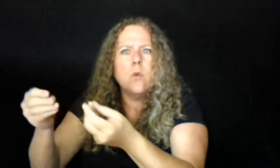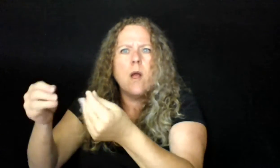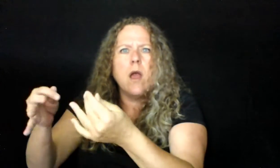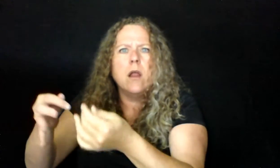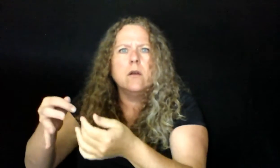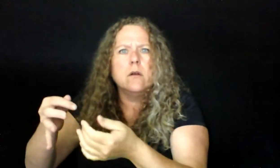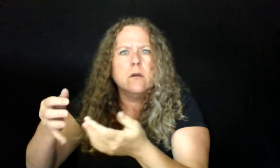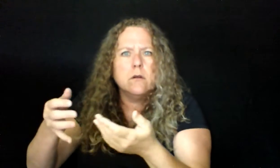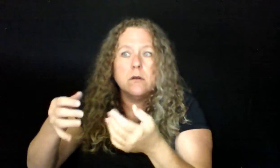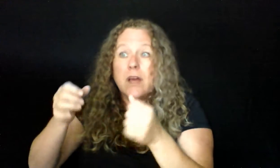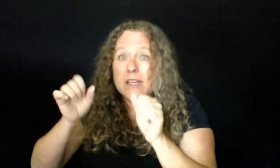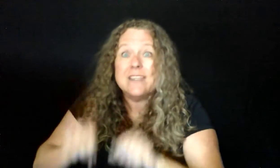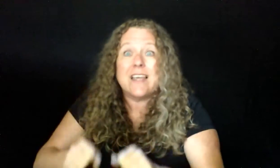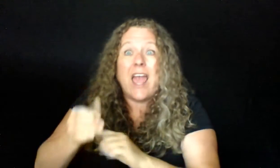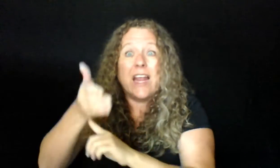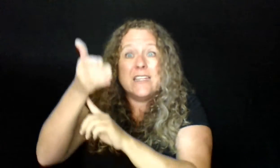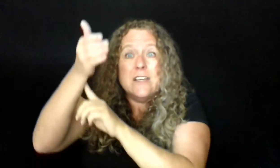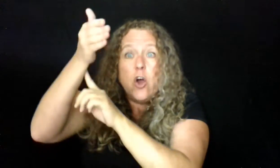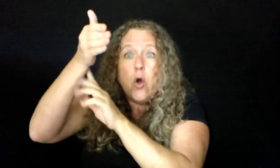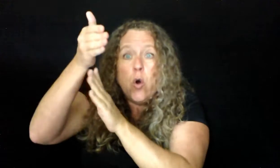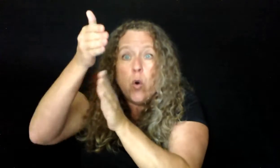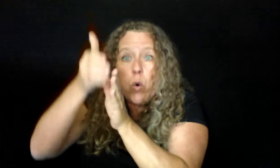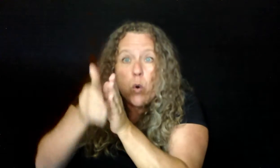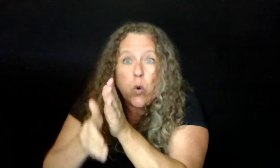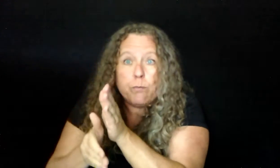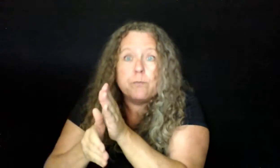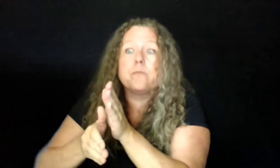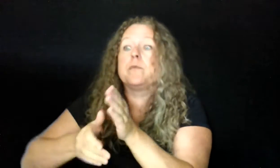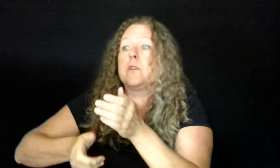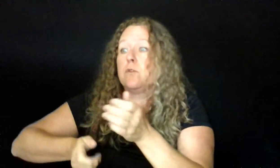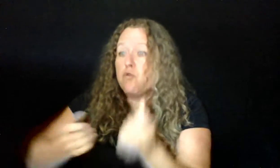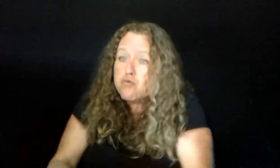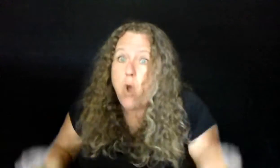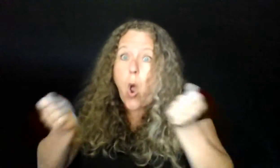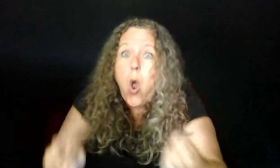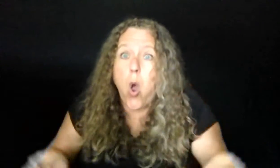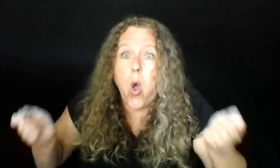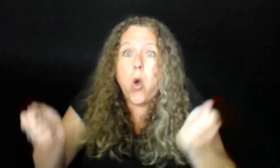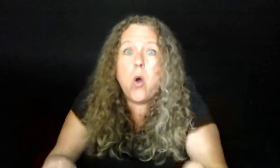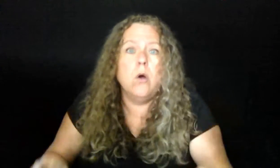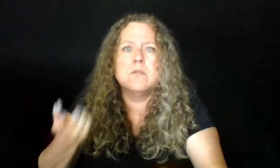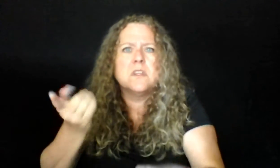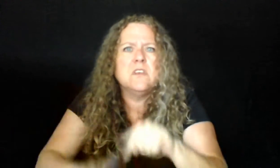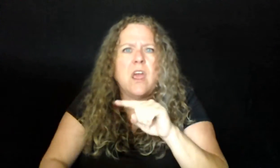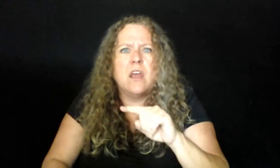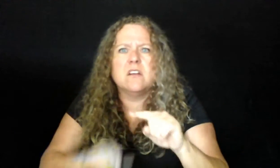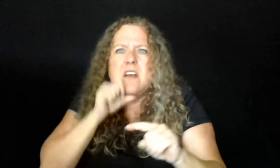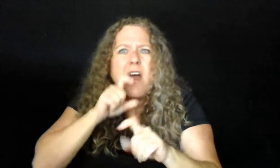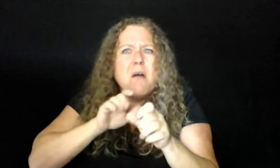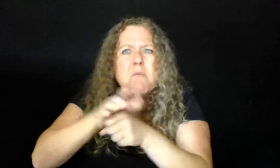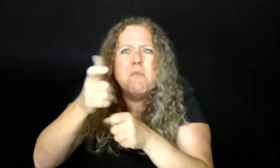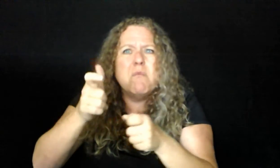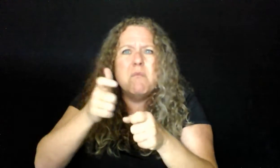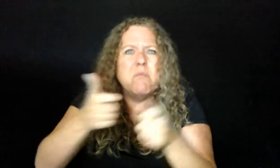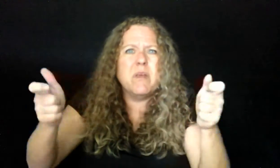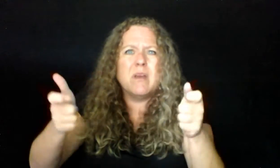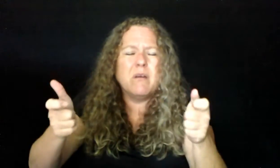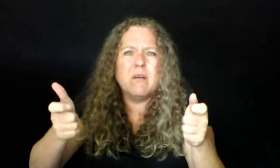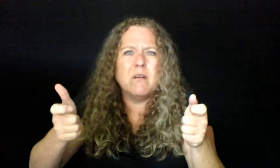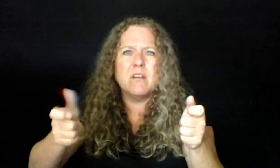That's not an option. They probably don't even have oars on the ship. It's too big. There's nothing they can do. They pull the sails up, they toss